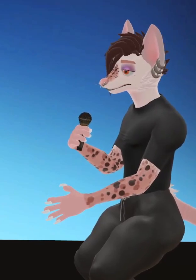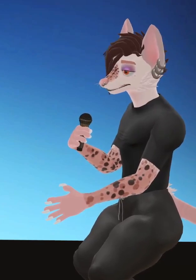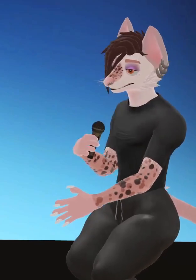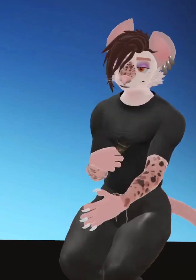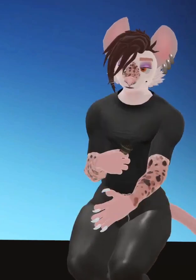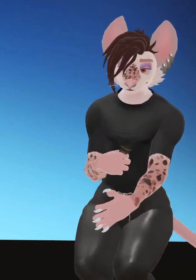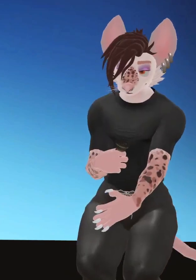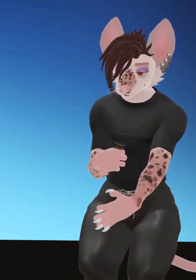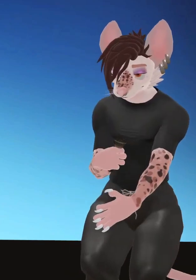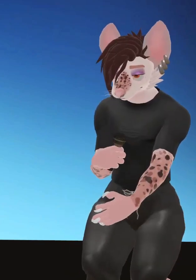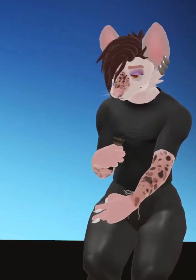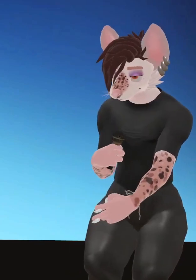be?